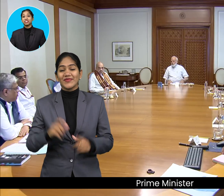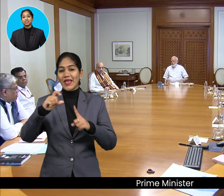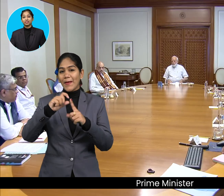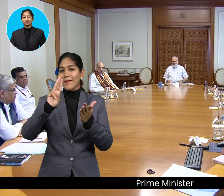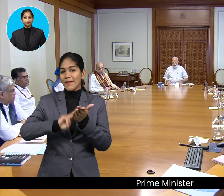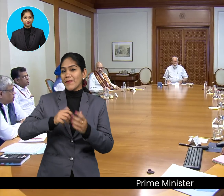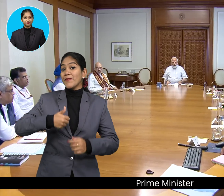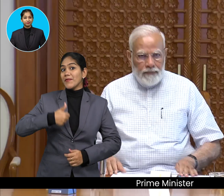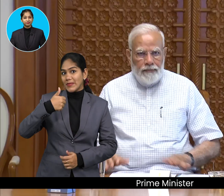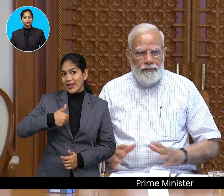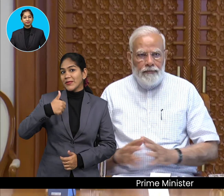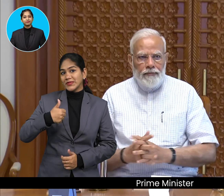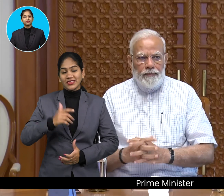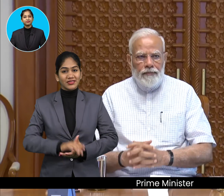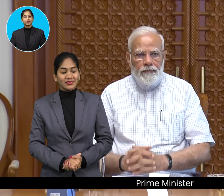Prime Minister,